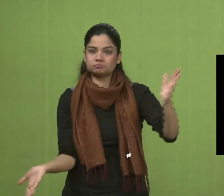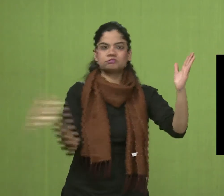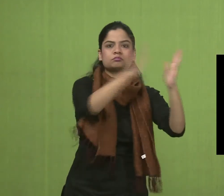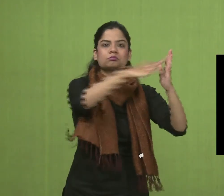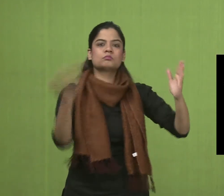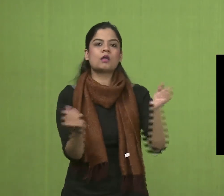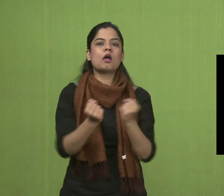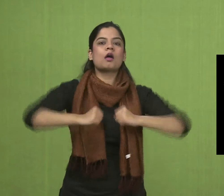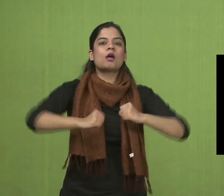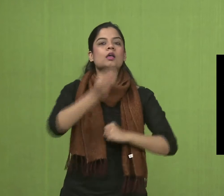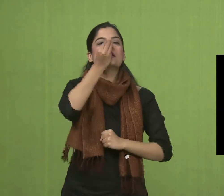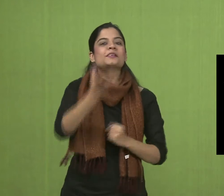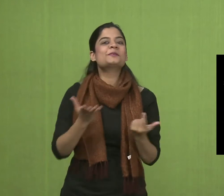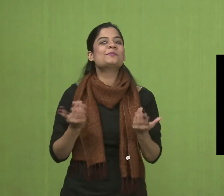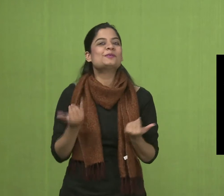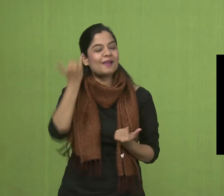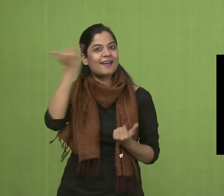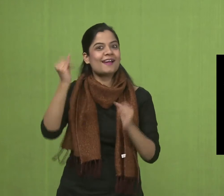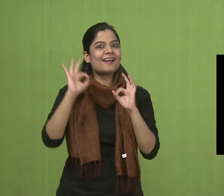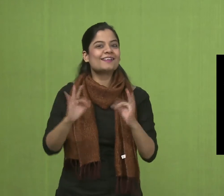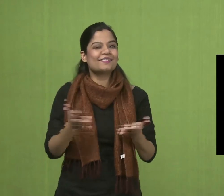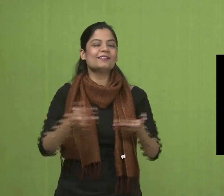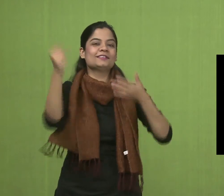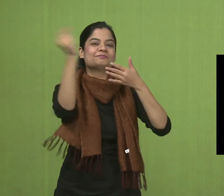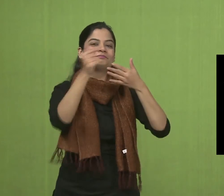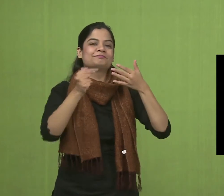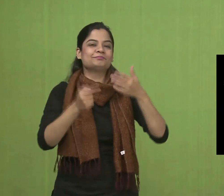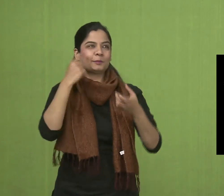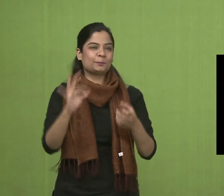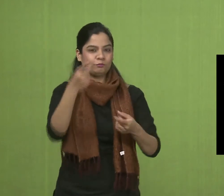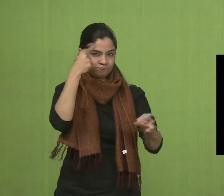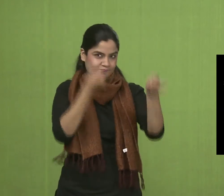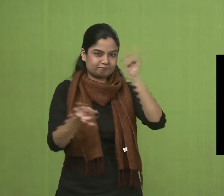back. So space management can be done in that area as well.